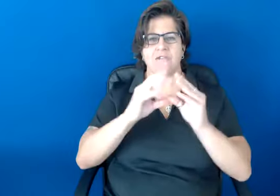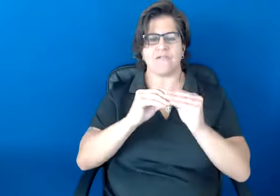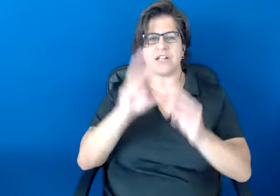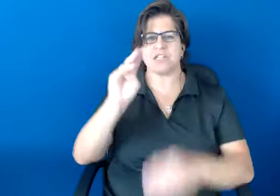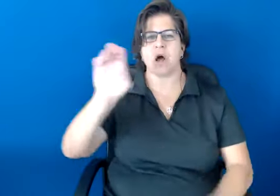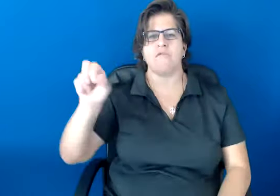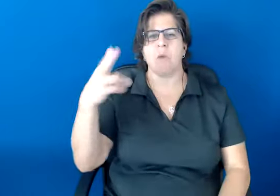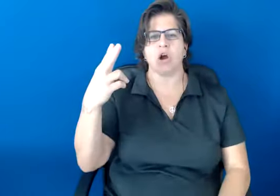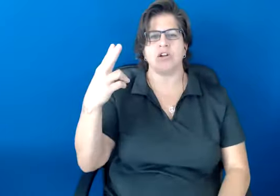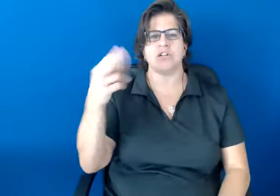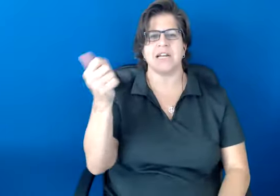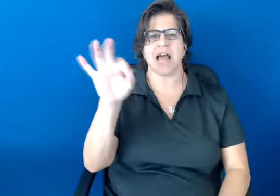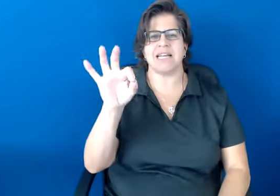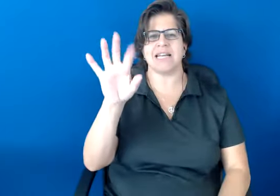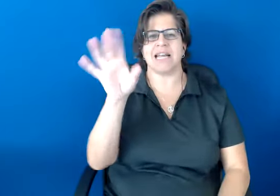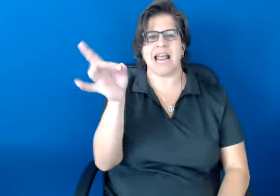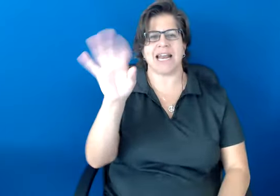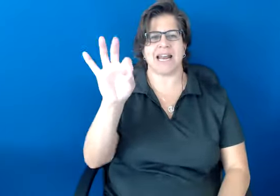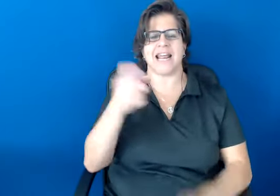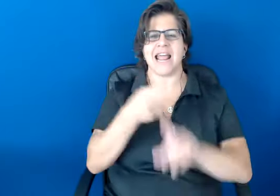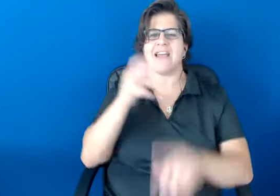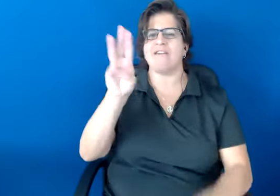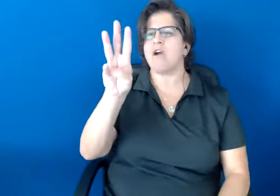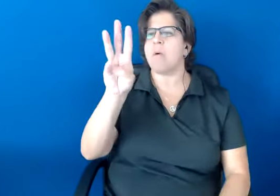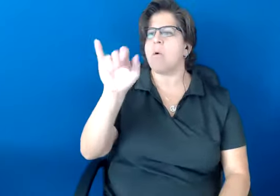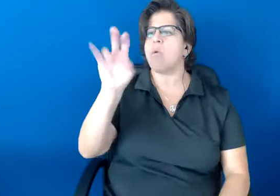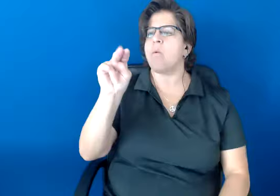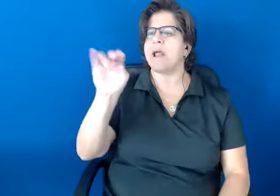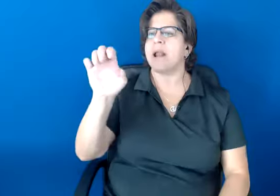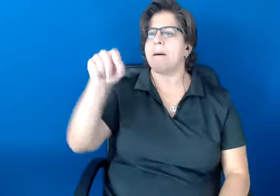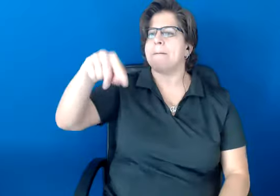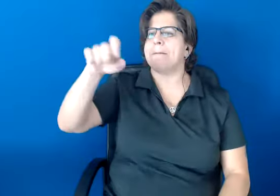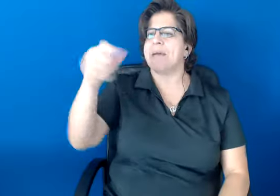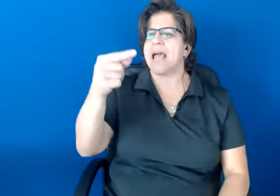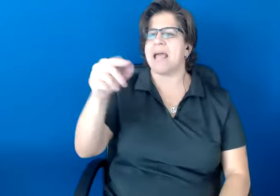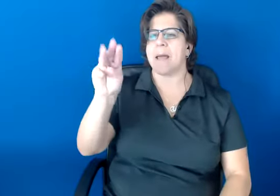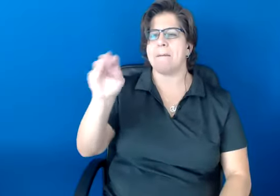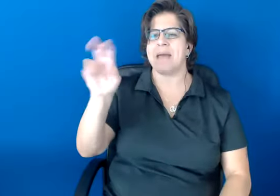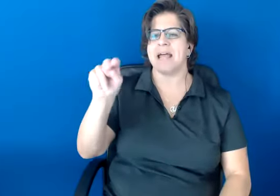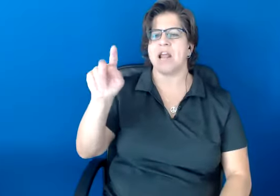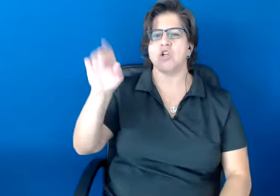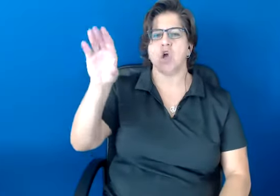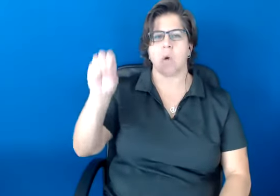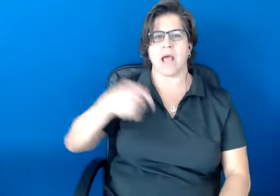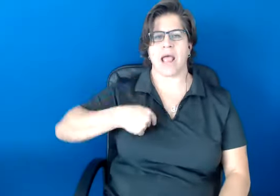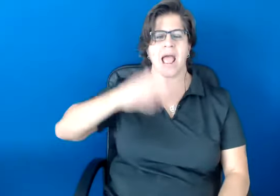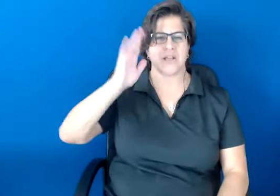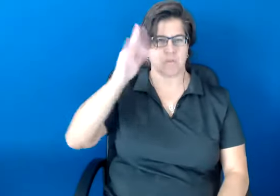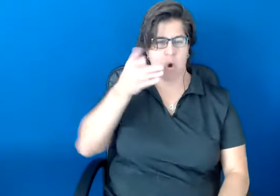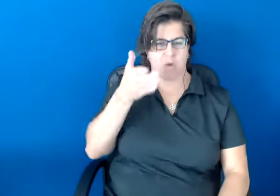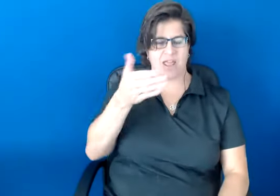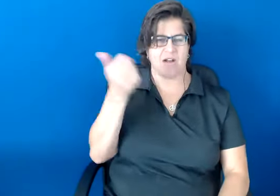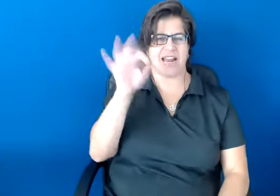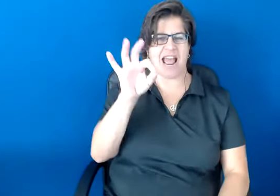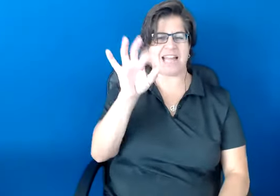And this is from Winnipeg, Manitoba. I spoke there in 1989. I